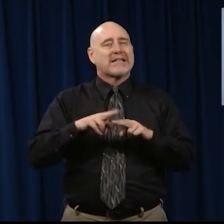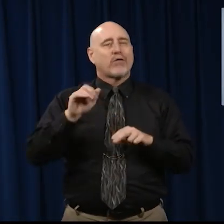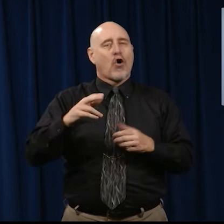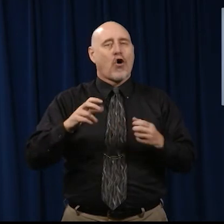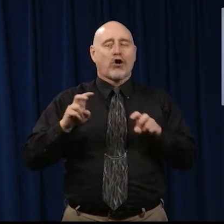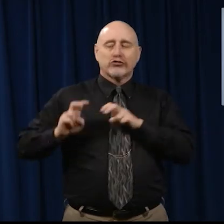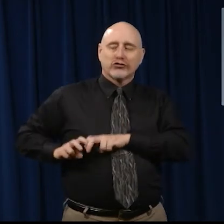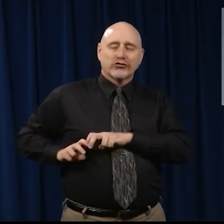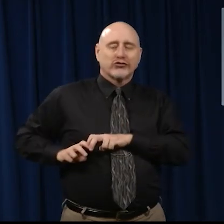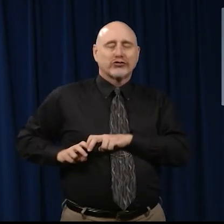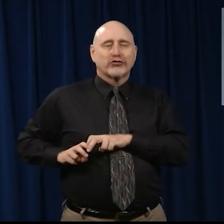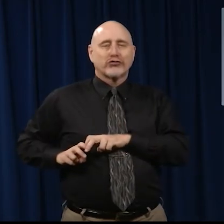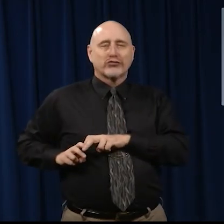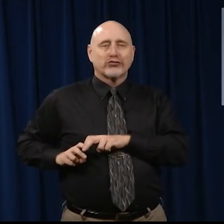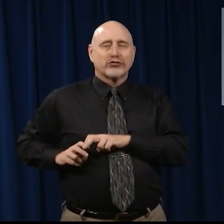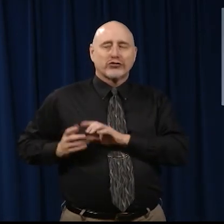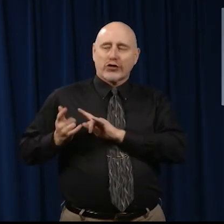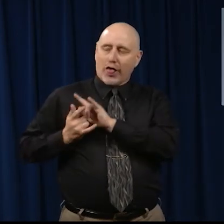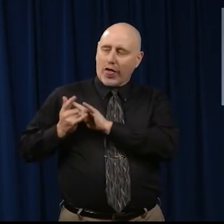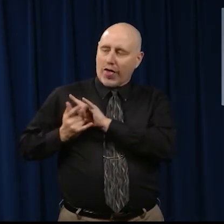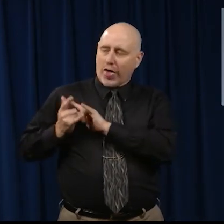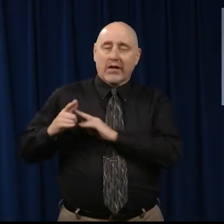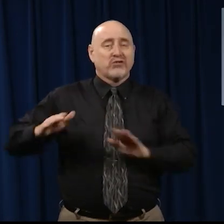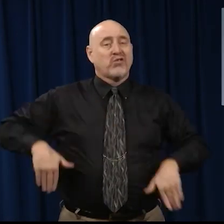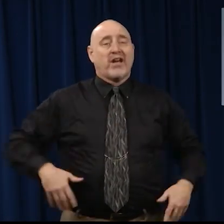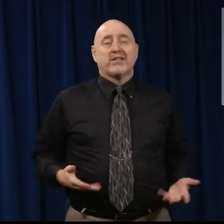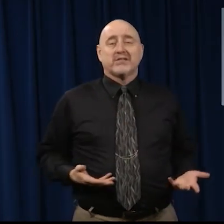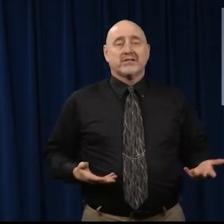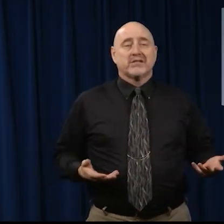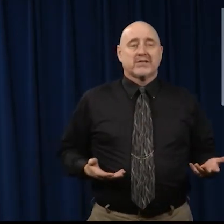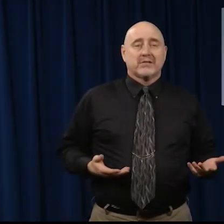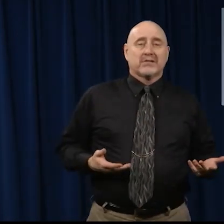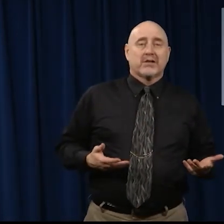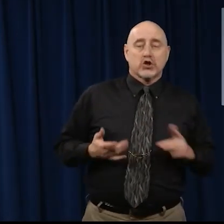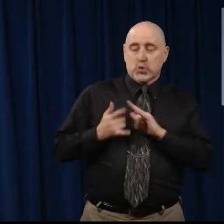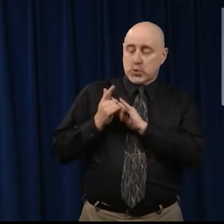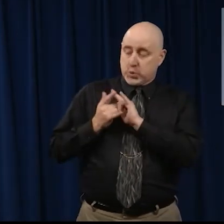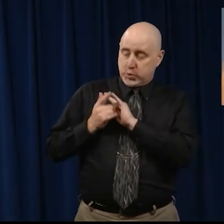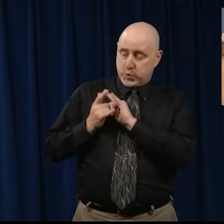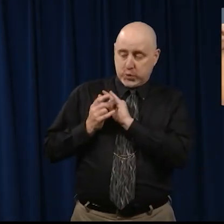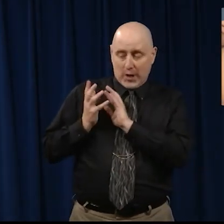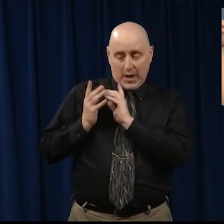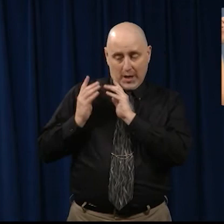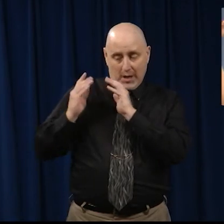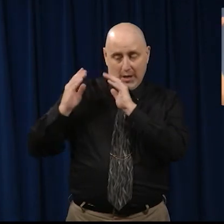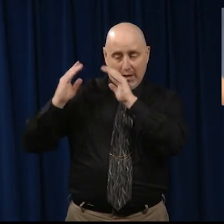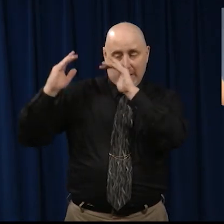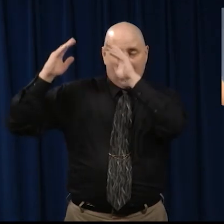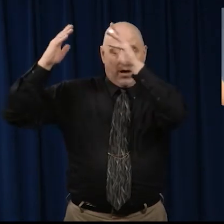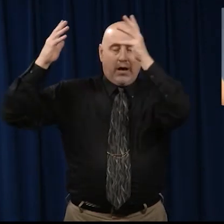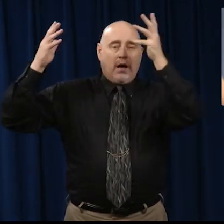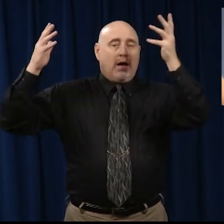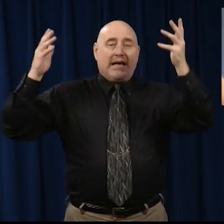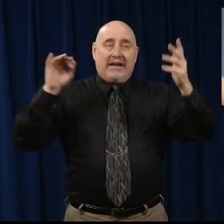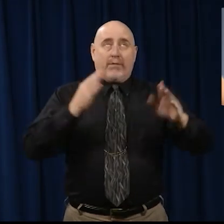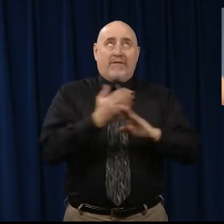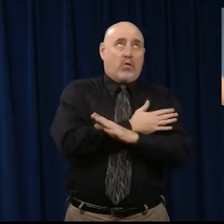back seat of a car with somebody? It's going to be a little too late then, isn't it? Things are going to start elevating at a pretty rapid speed, and if you've